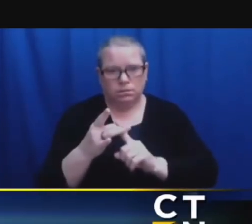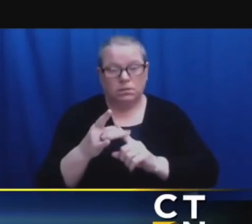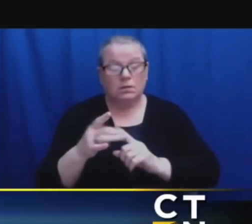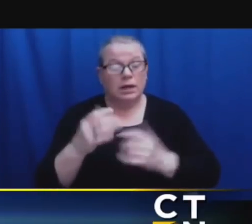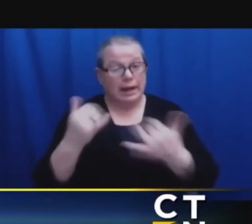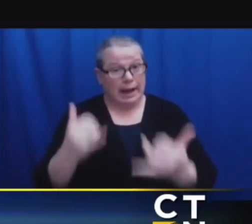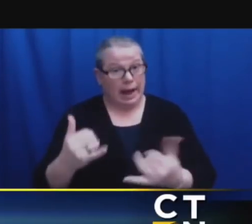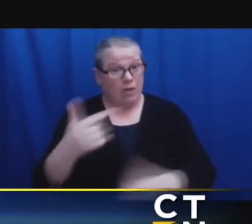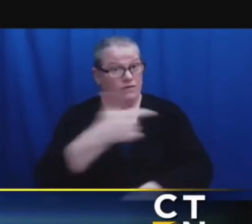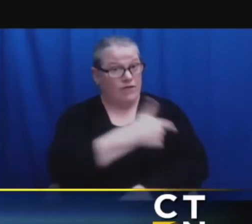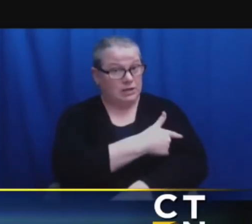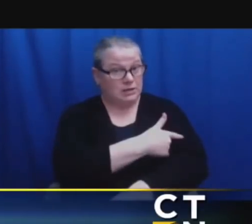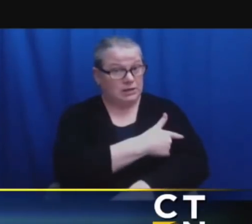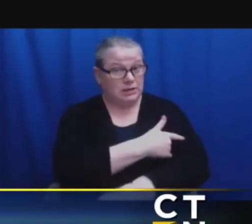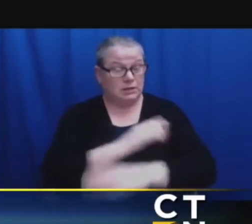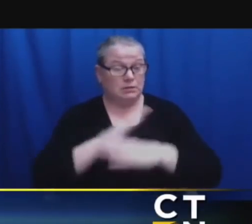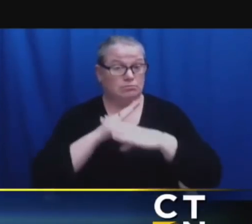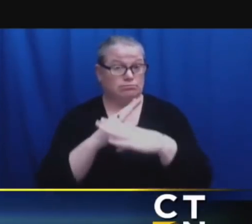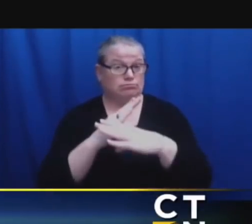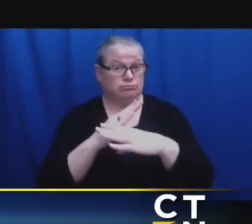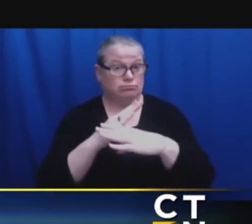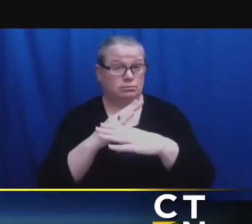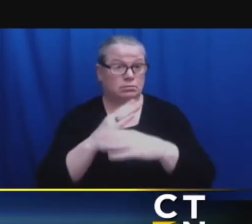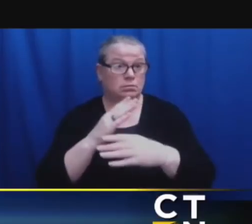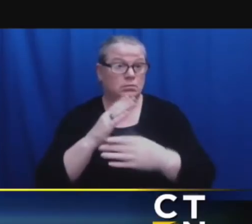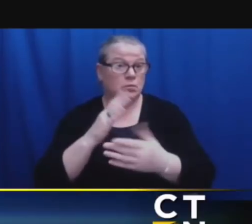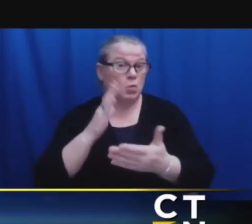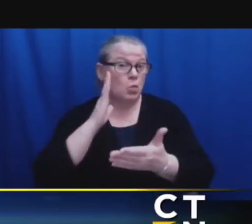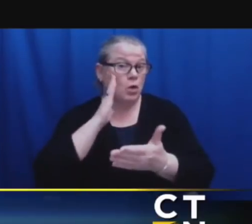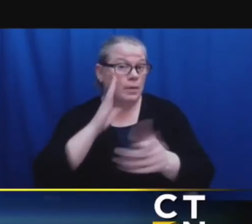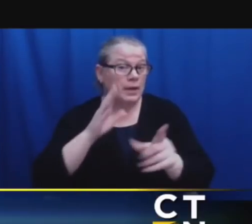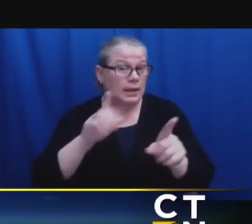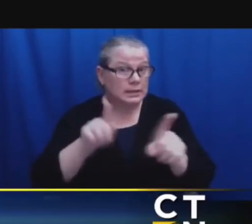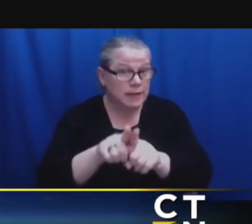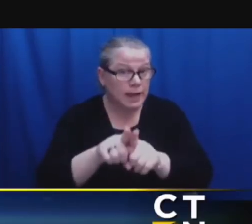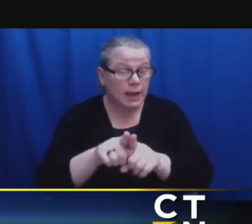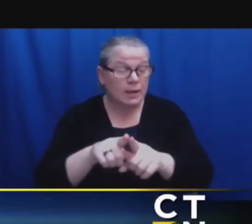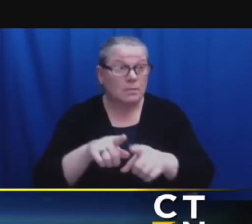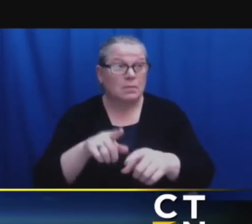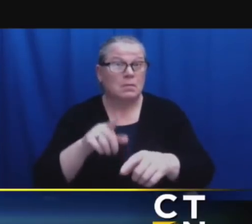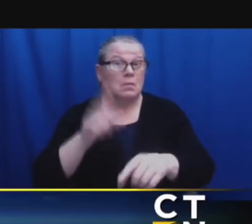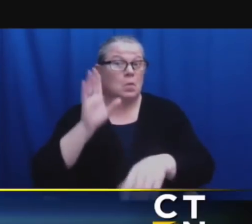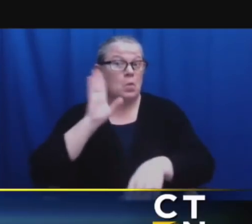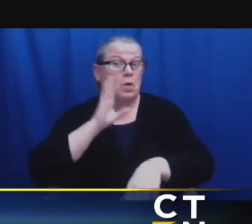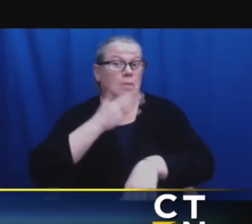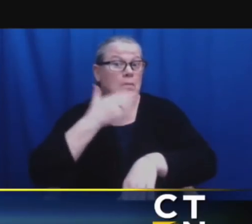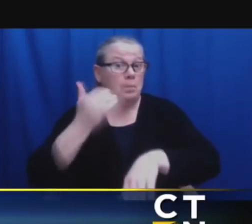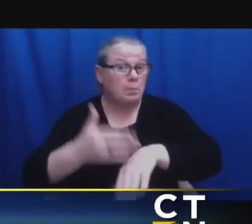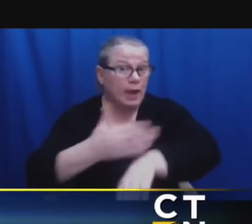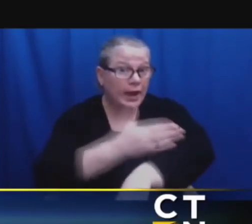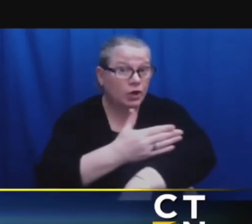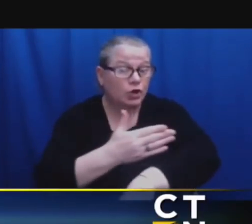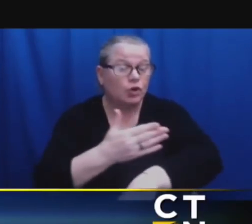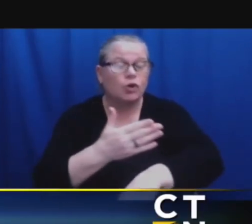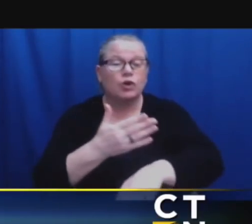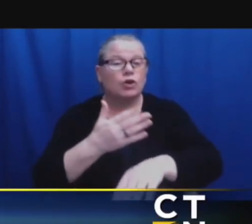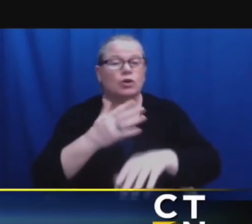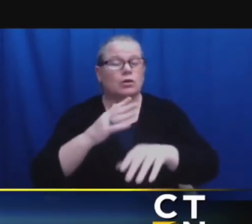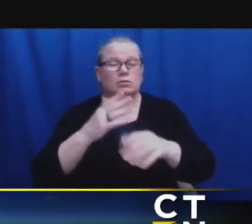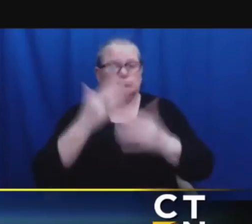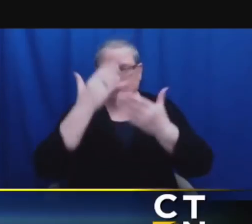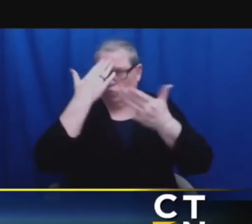better, or not as long-term as the real deal as infection, we don't